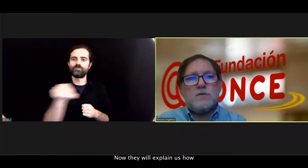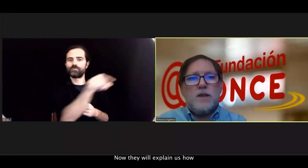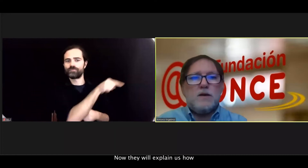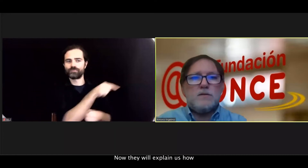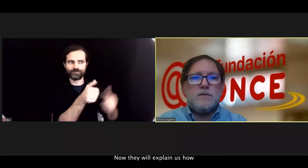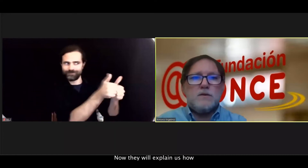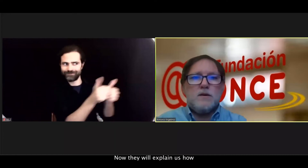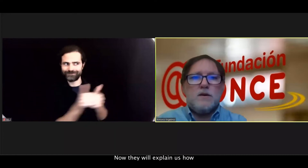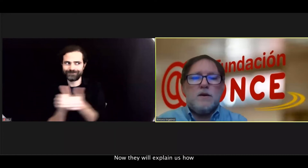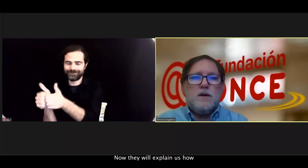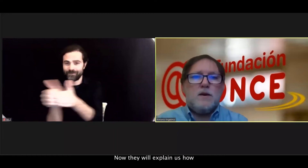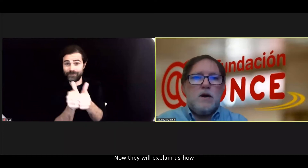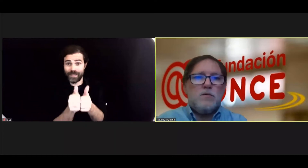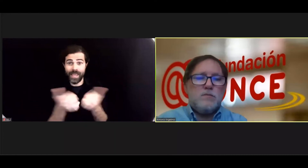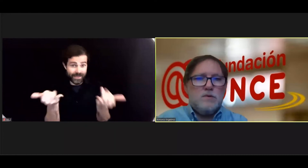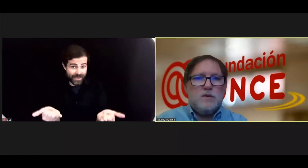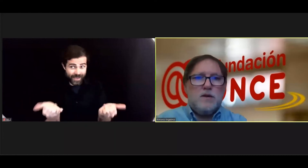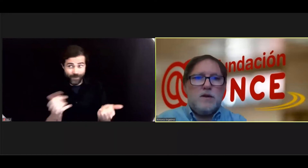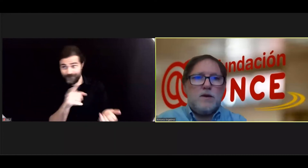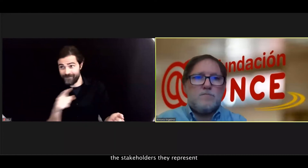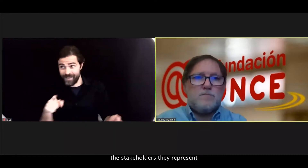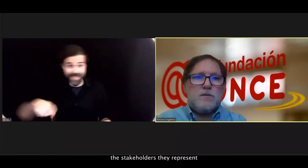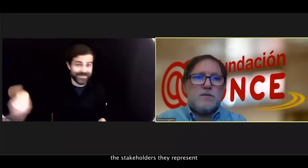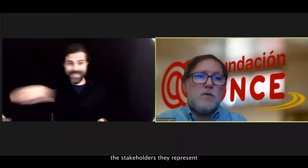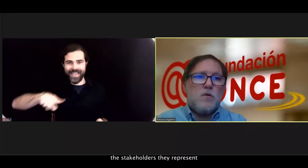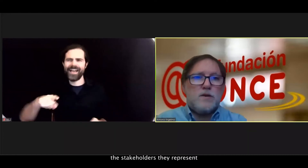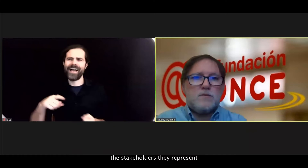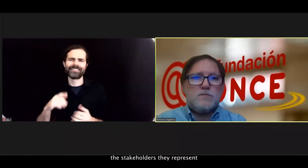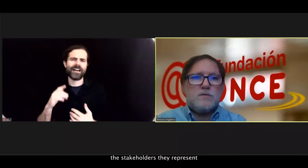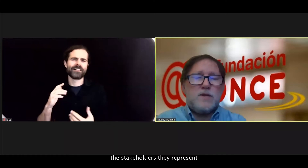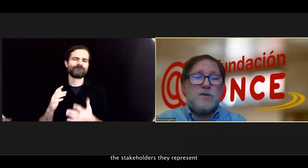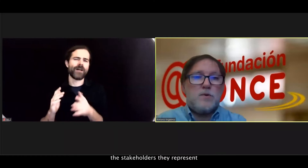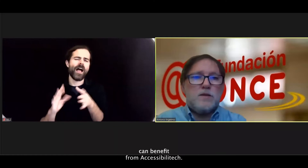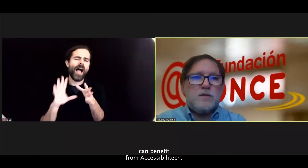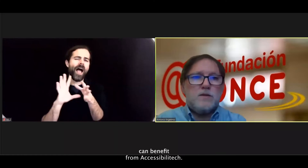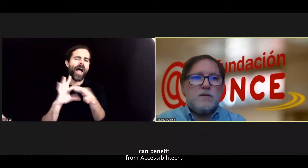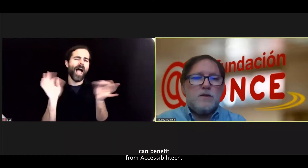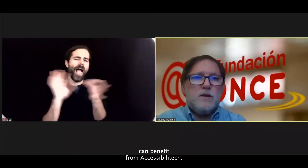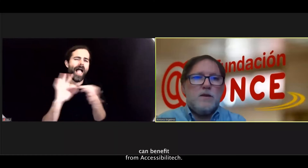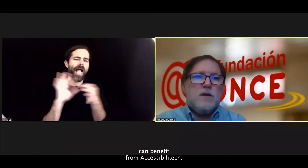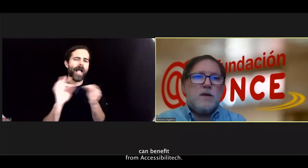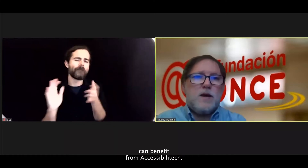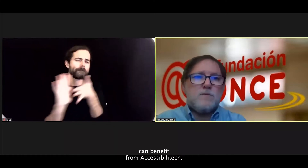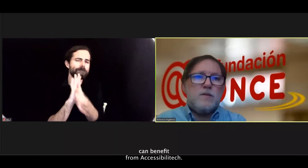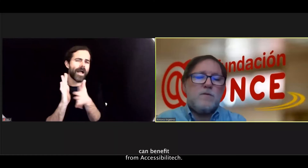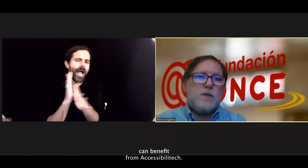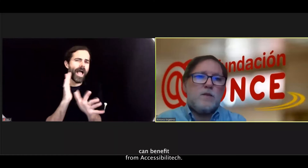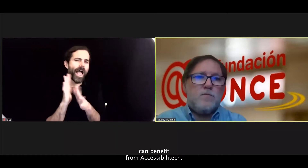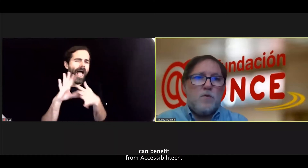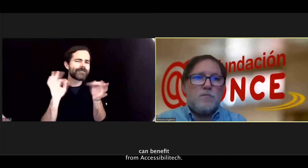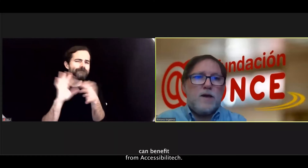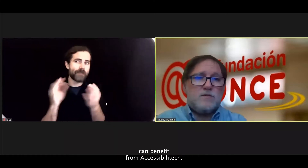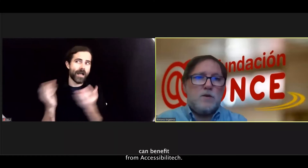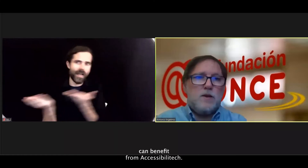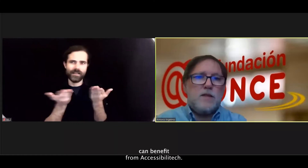will explain us how the stakeholders they represented can benefit